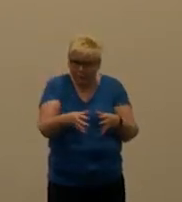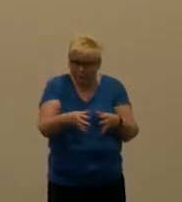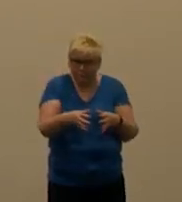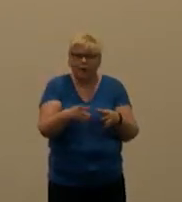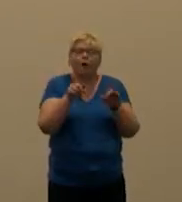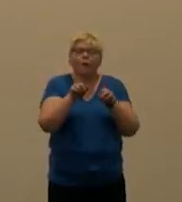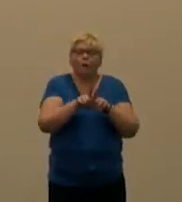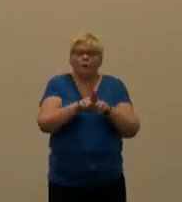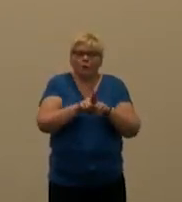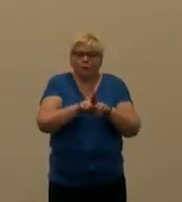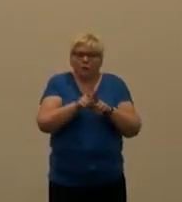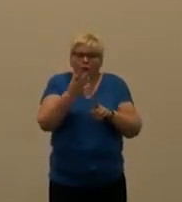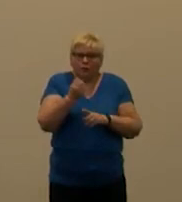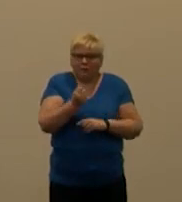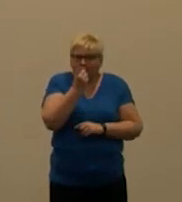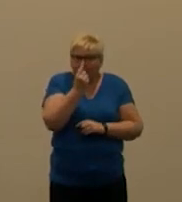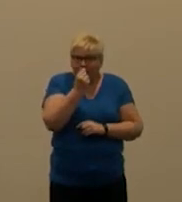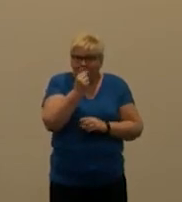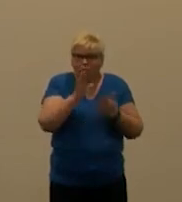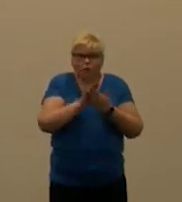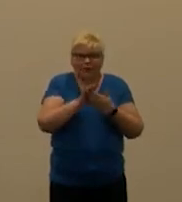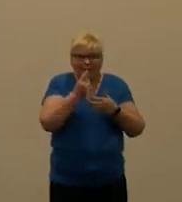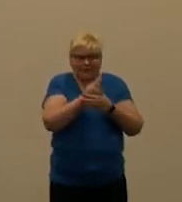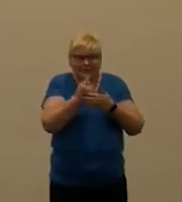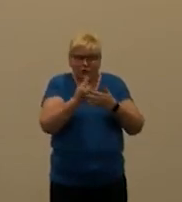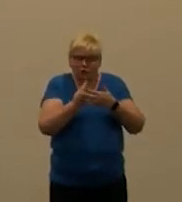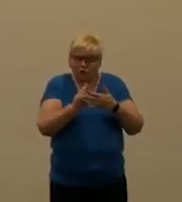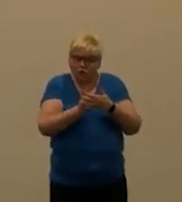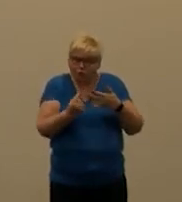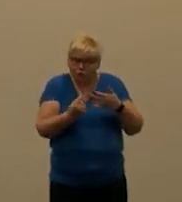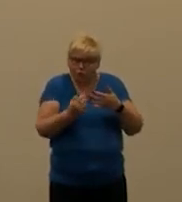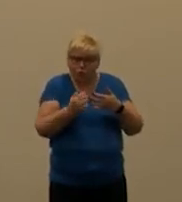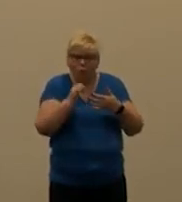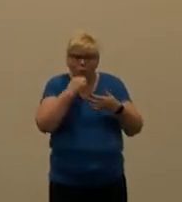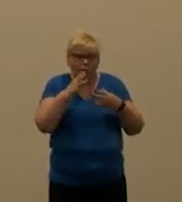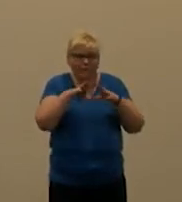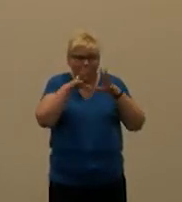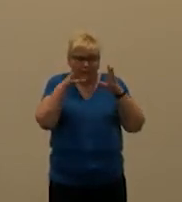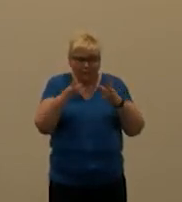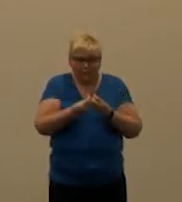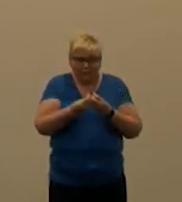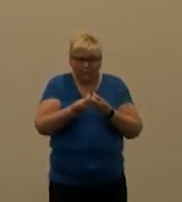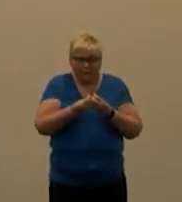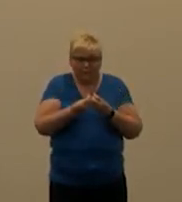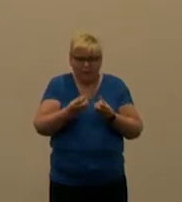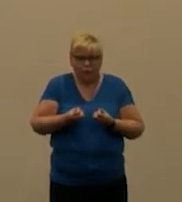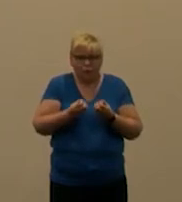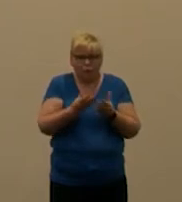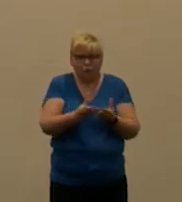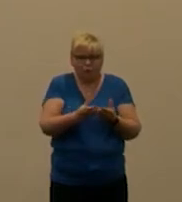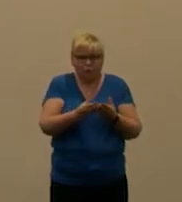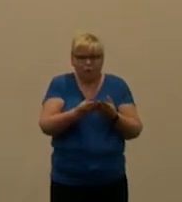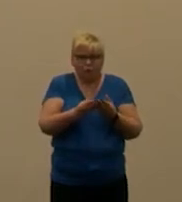And for sure, you have high availability, so each virtual WAN hub, everything is provisioned with